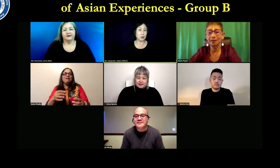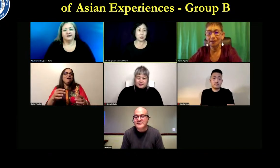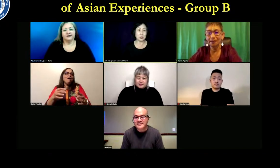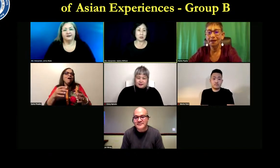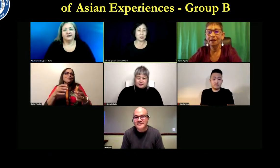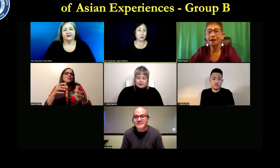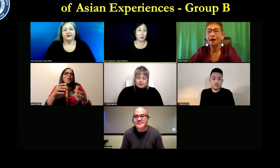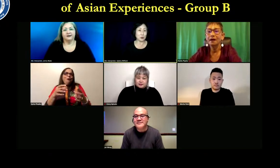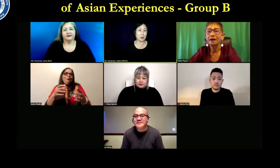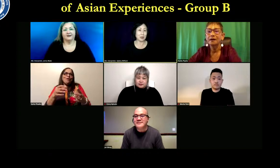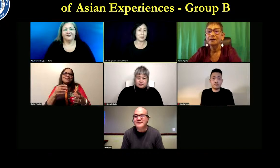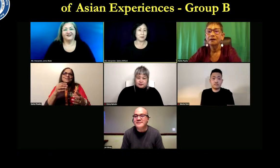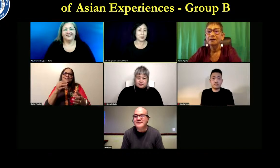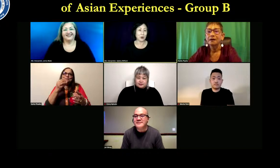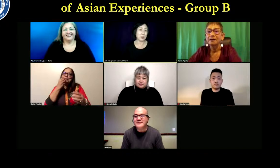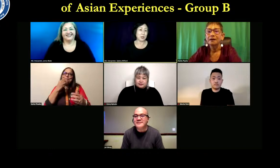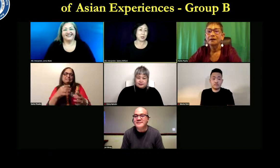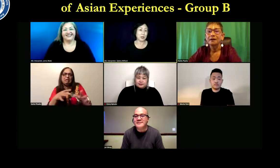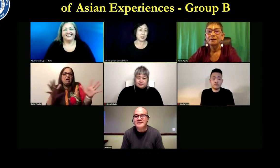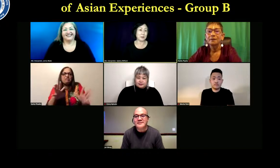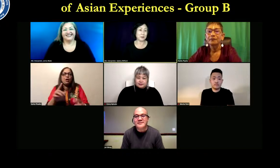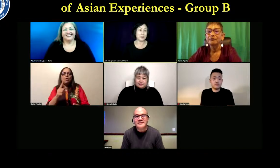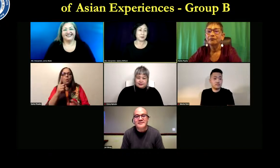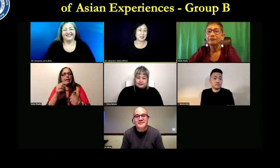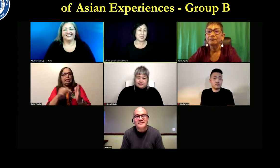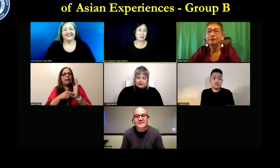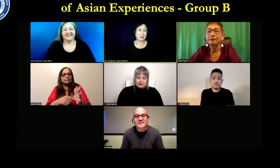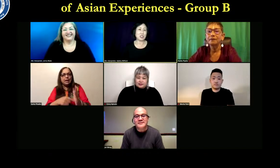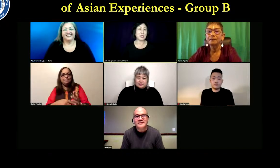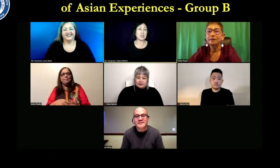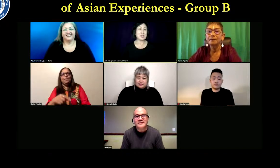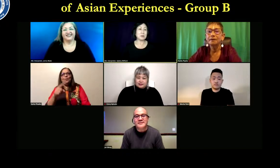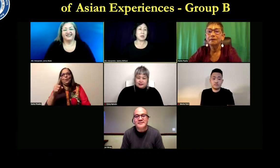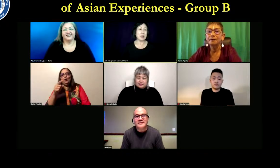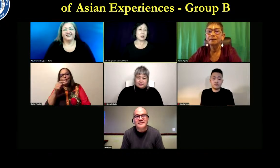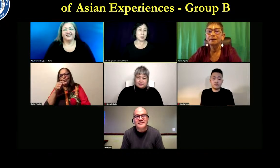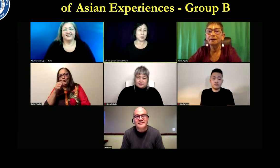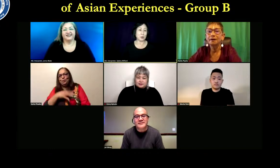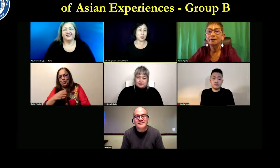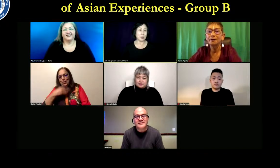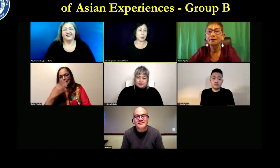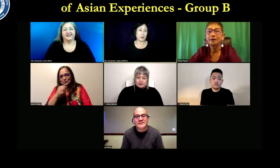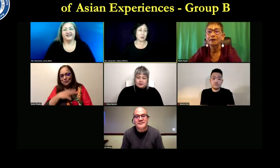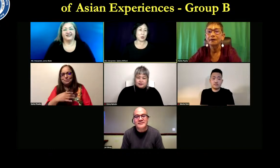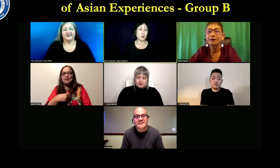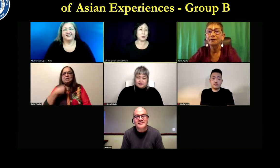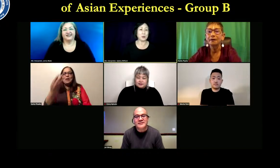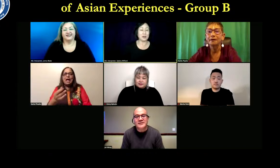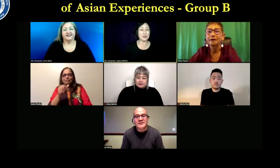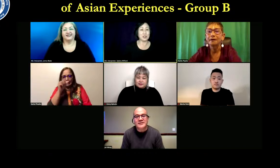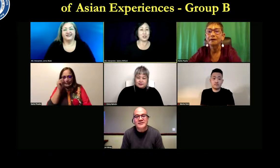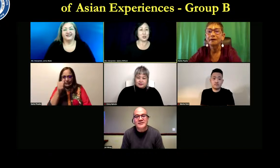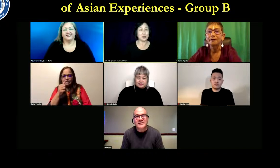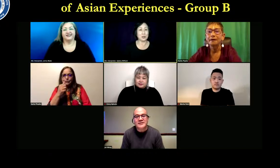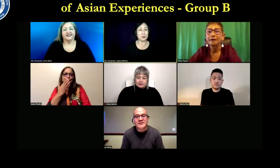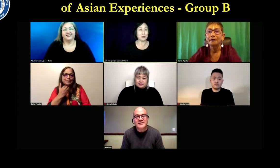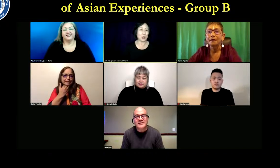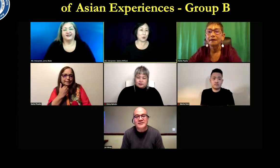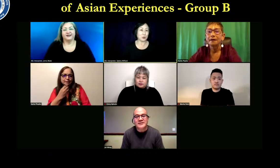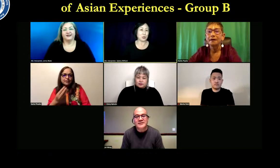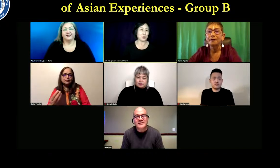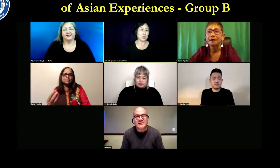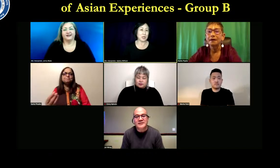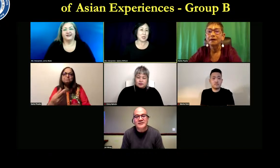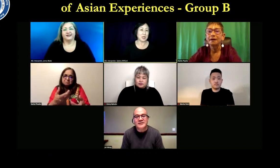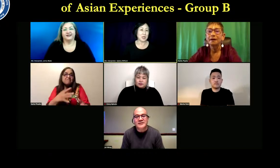the food is, it's food. Or maybe, but just by the smell, people will be offended. One woman, I have to say, she's a